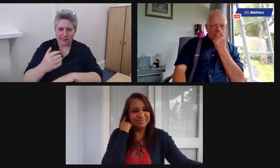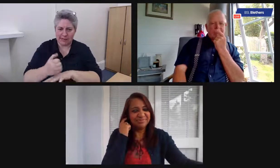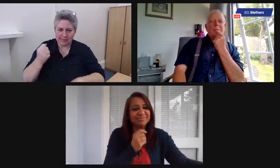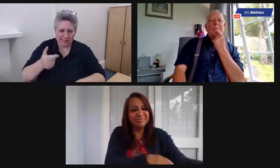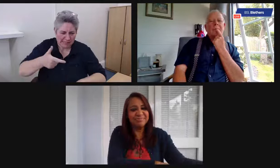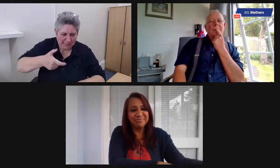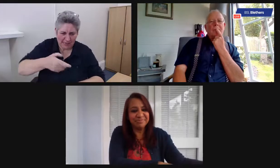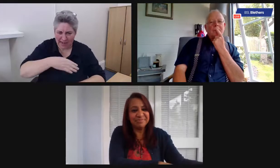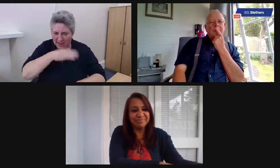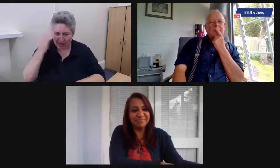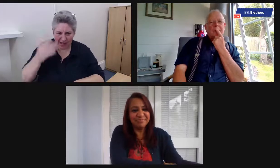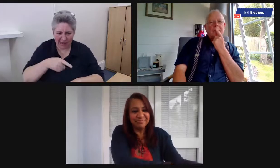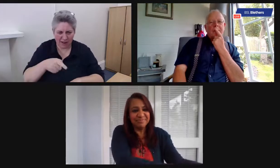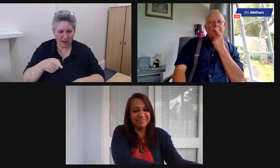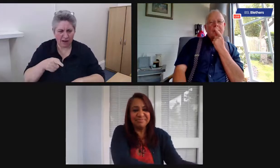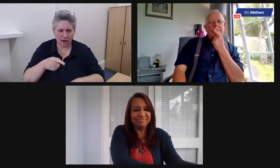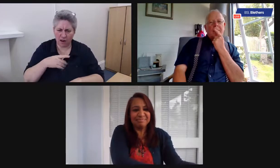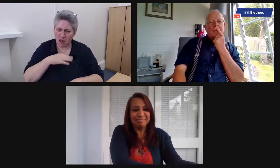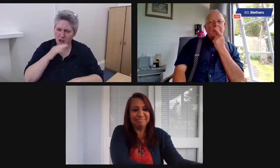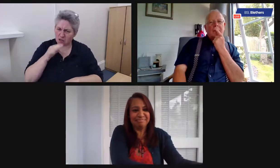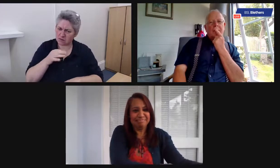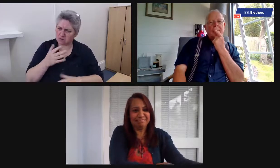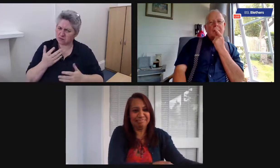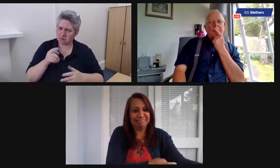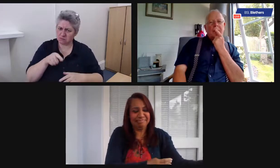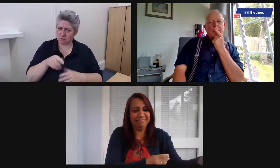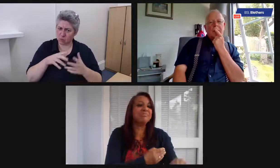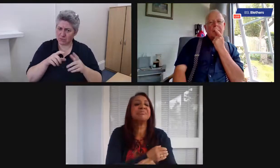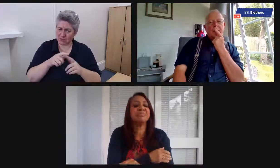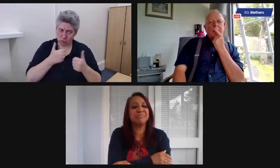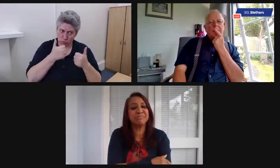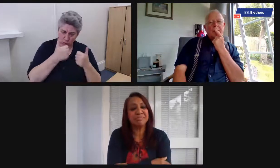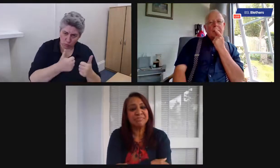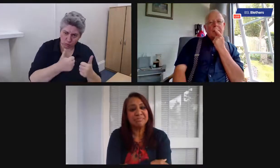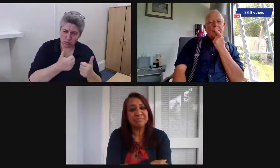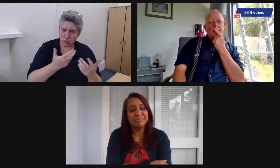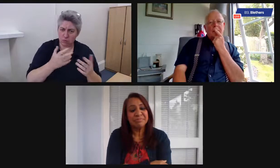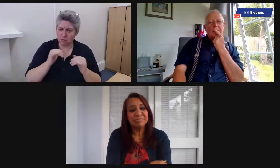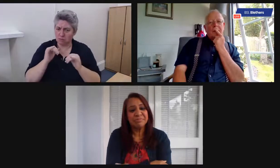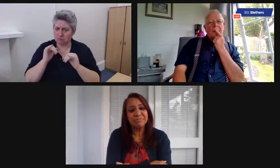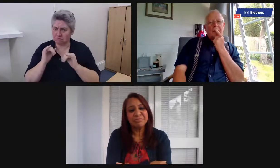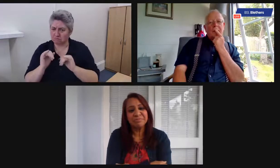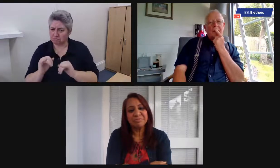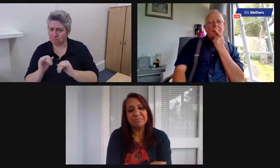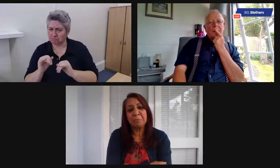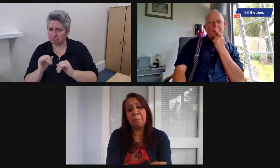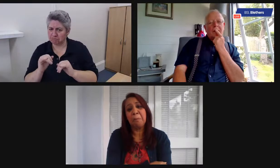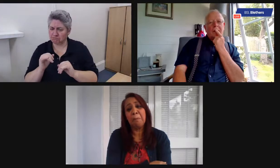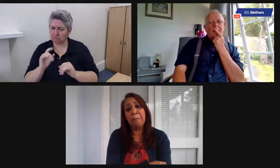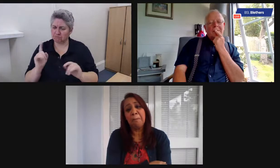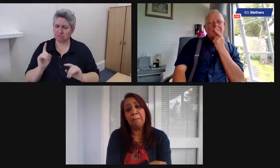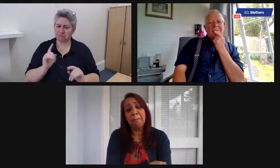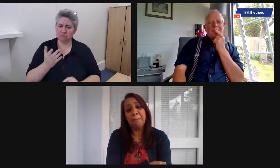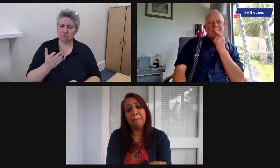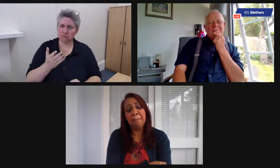Everybody hates the weeds. You want to try and kill them, but are weeds good or bad? Are they getting a